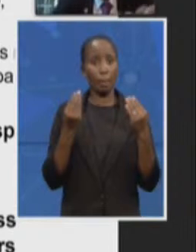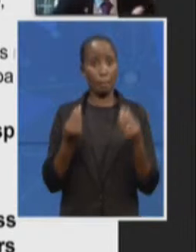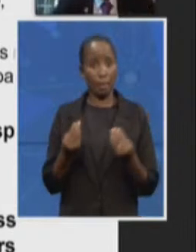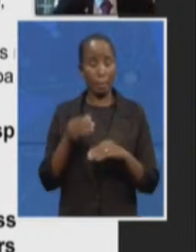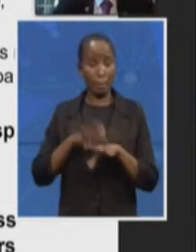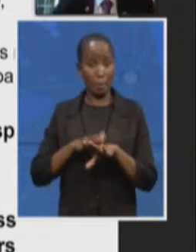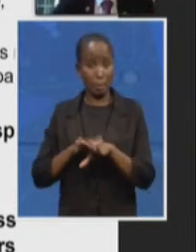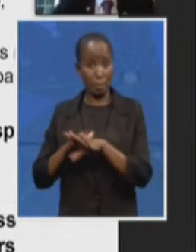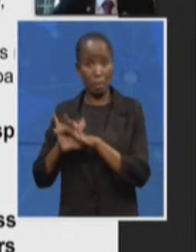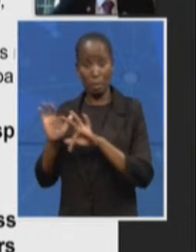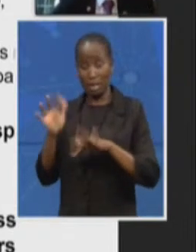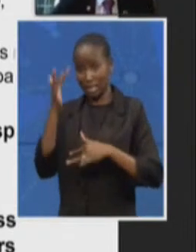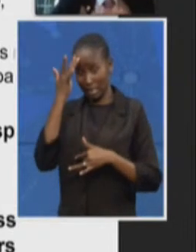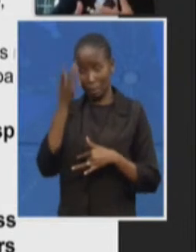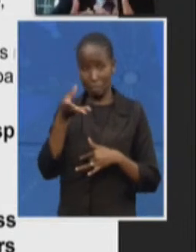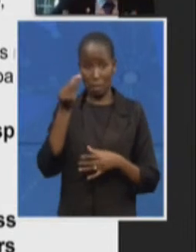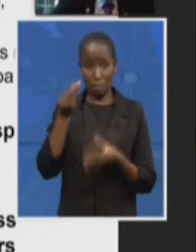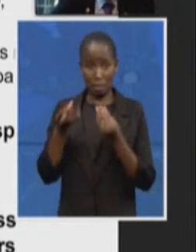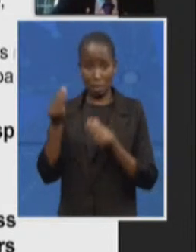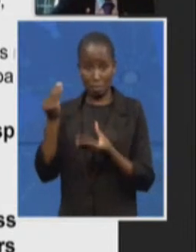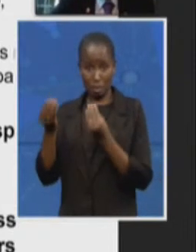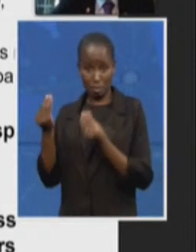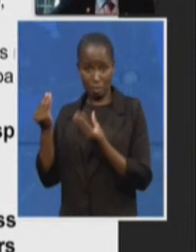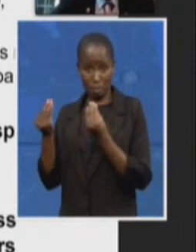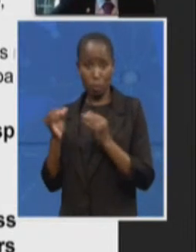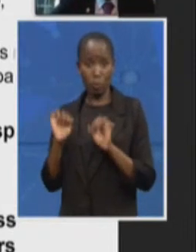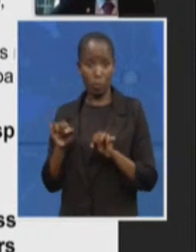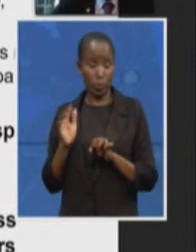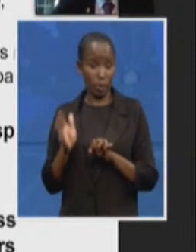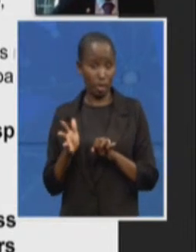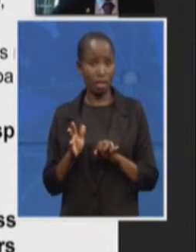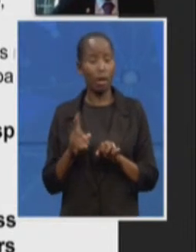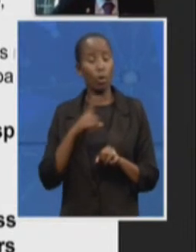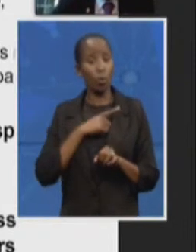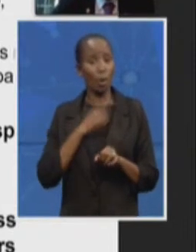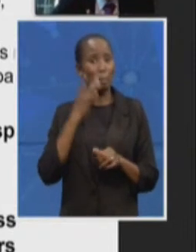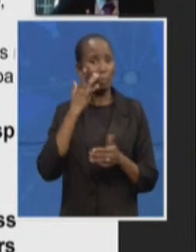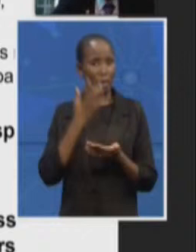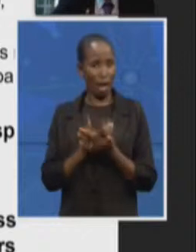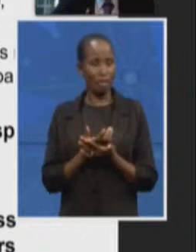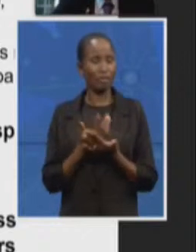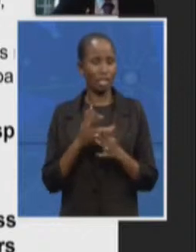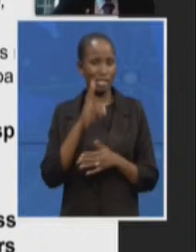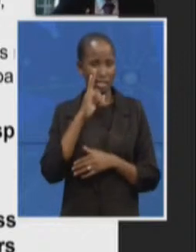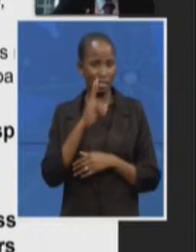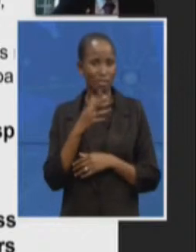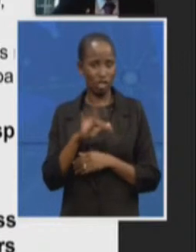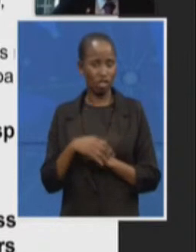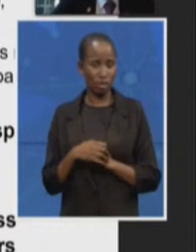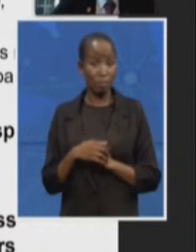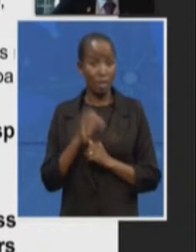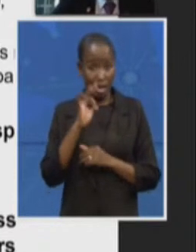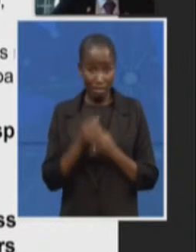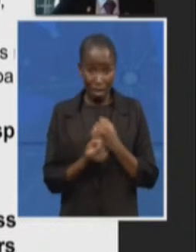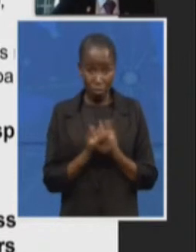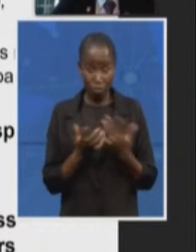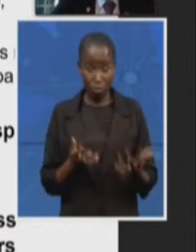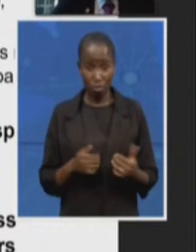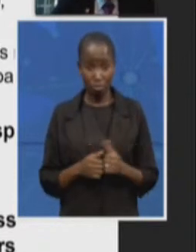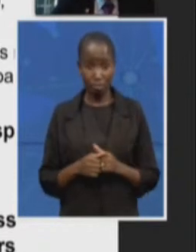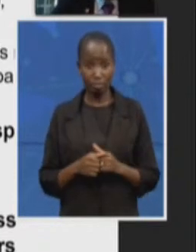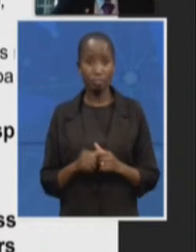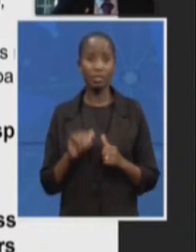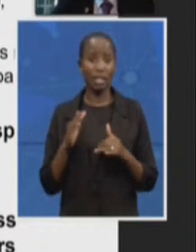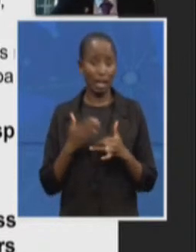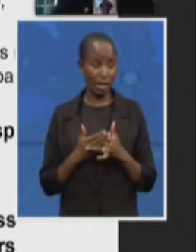seeing early evidence of this, and if that happens, the cases concerned, I'm expecting we'll top over